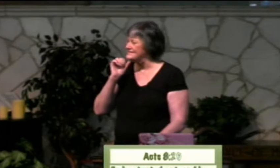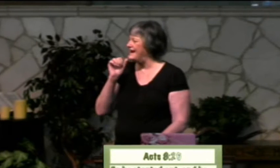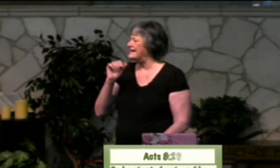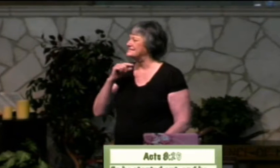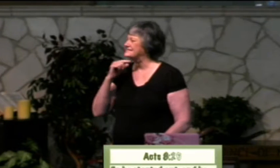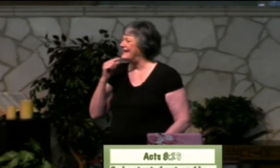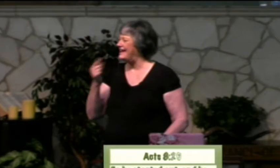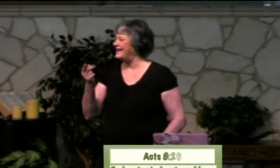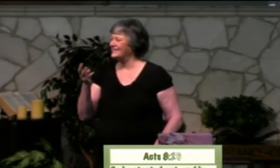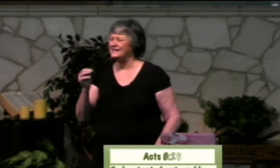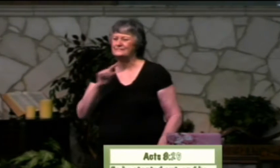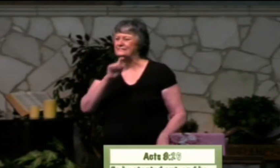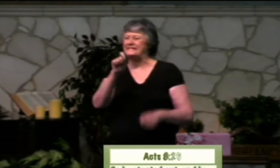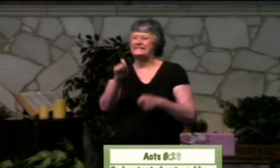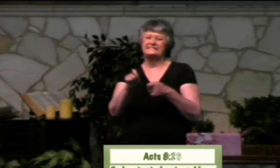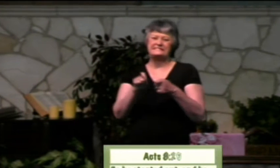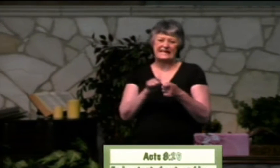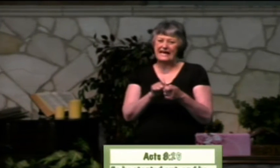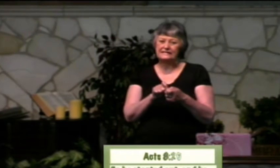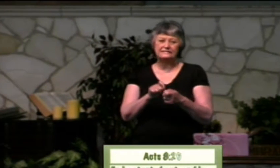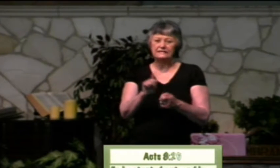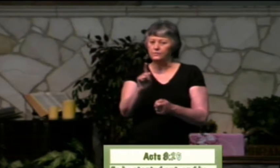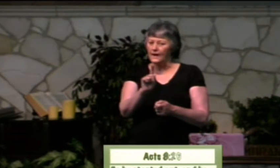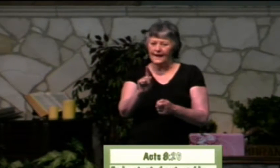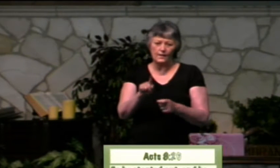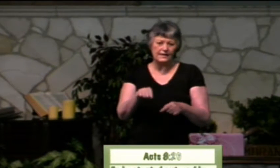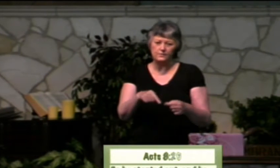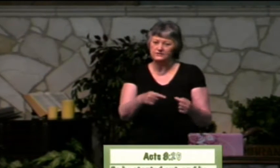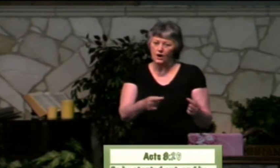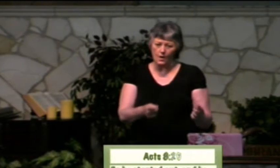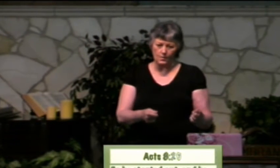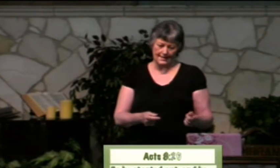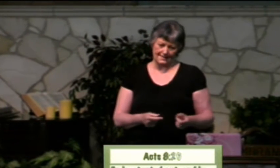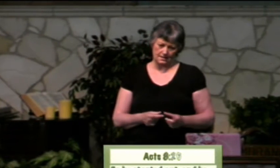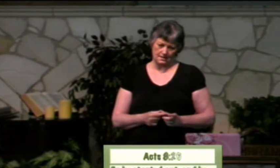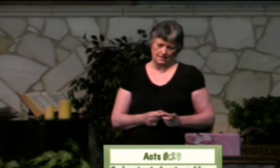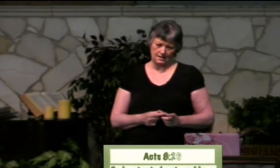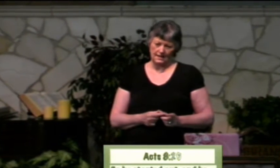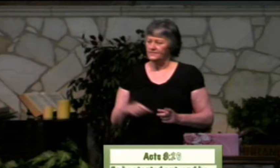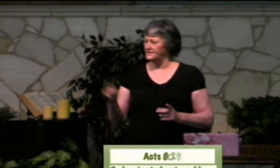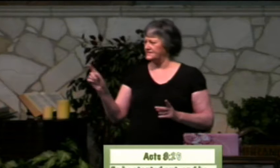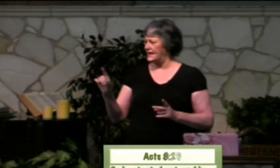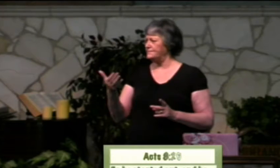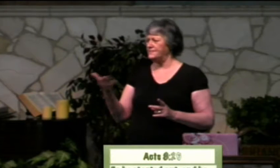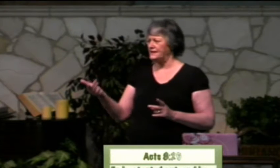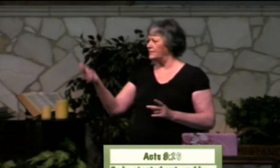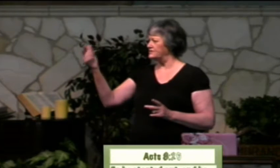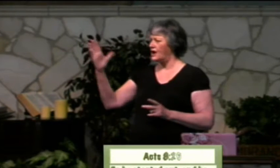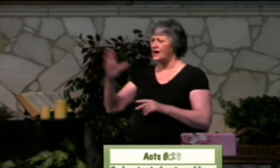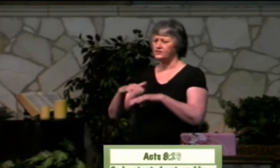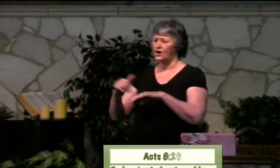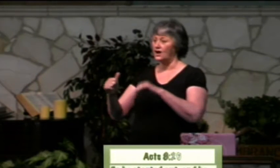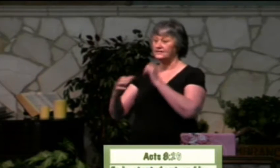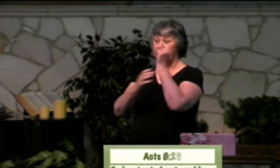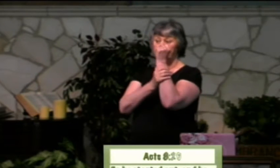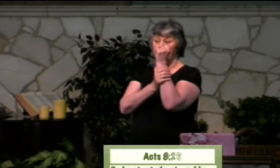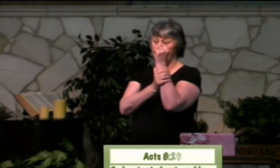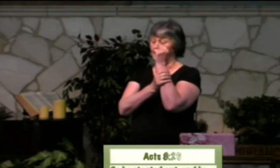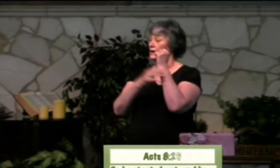not tell him exactly where he was going. The same thing when God called Abraham,